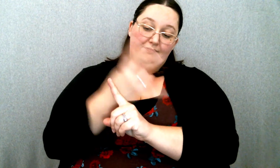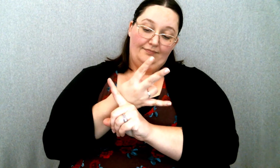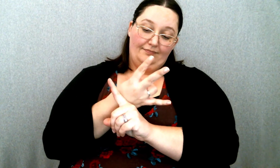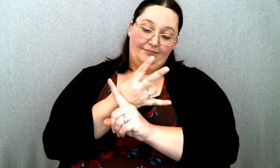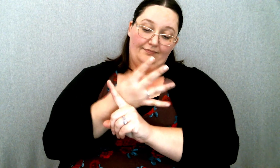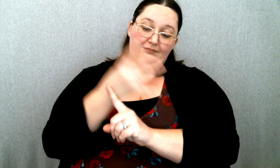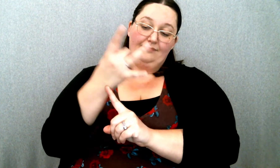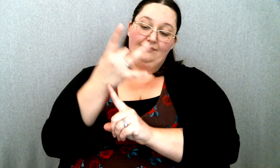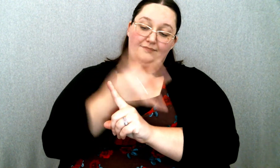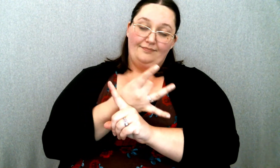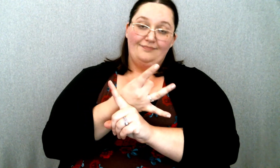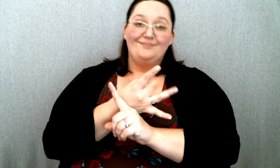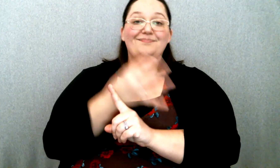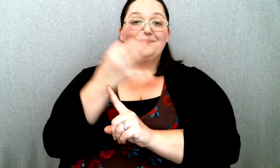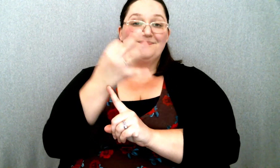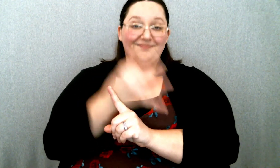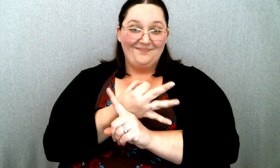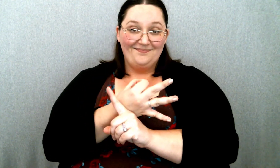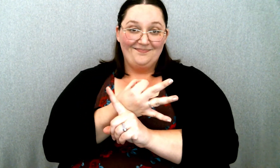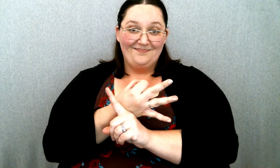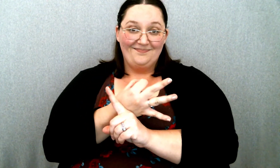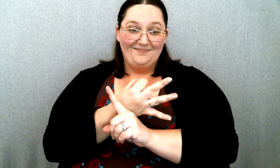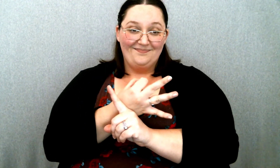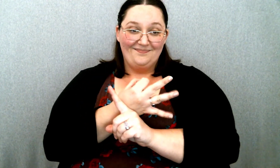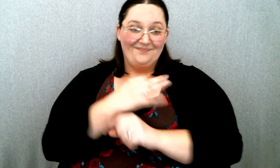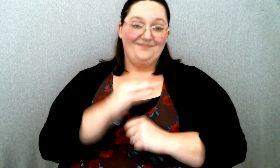the way up to 9 months.